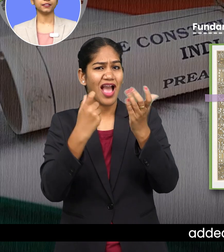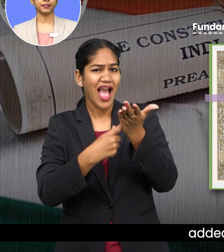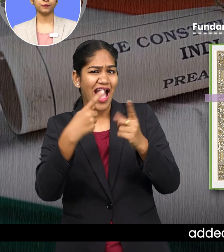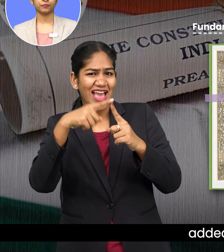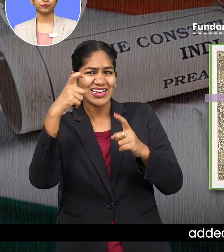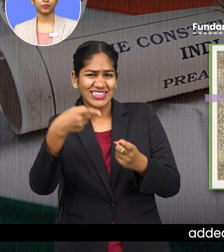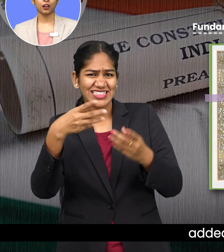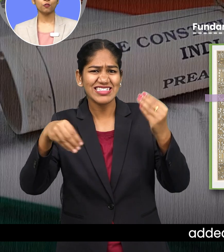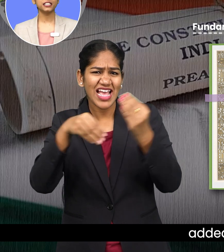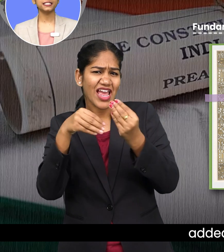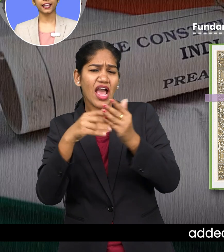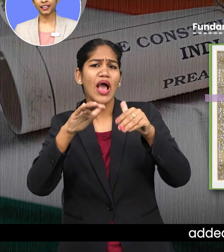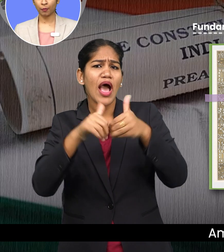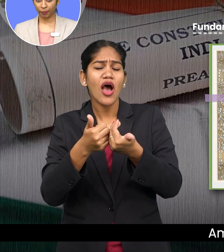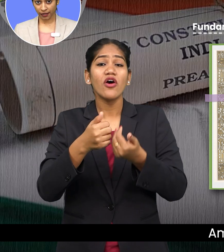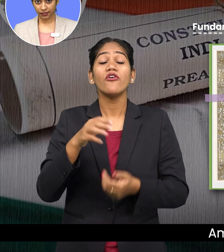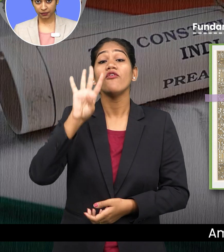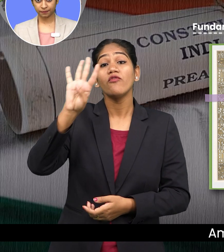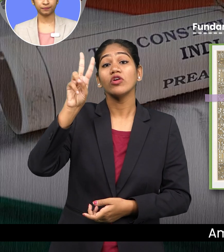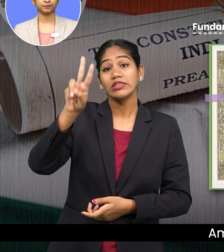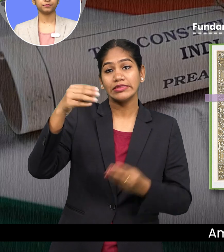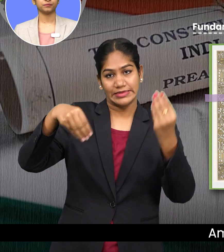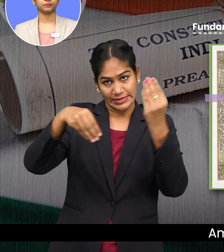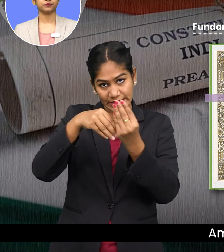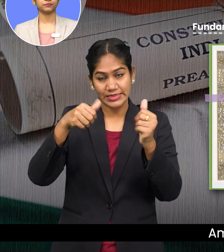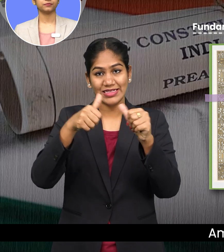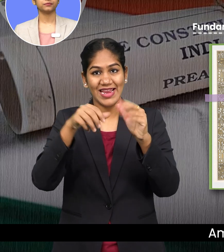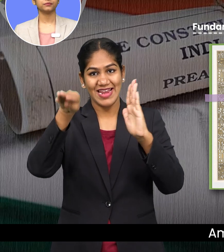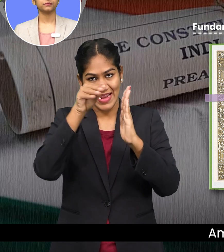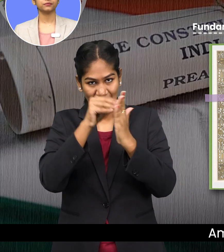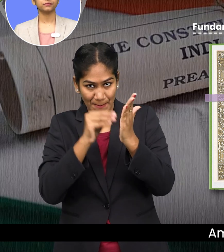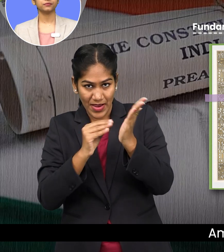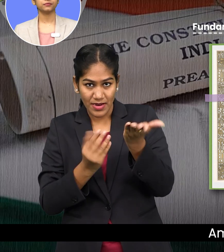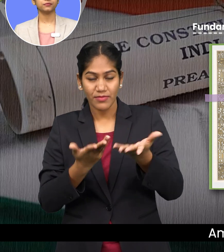added by the 42nd Amendment